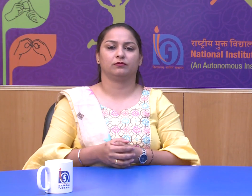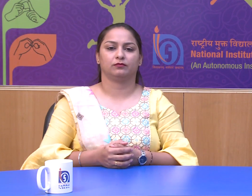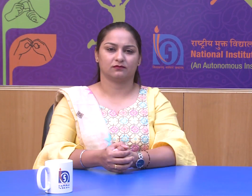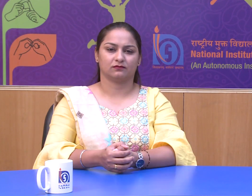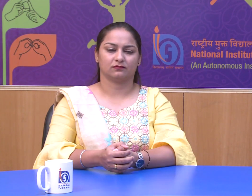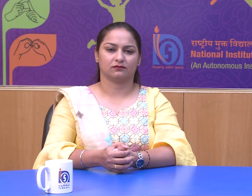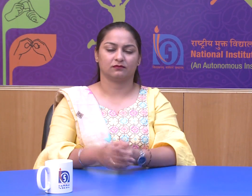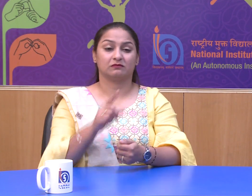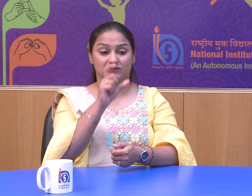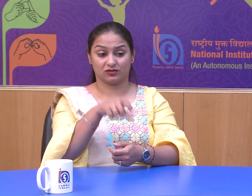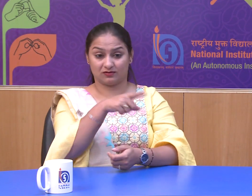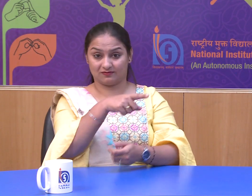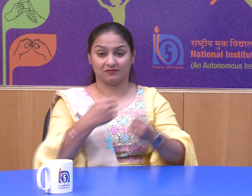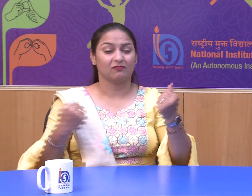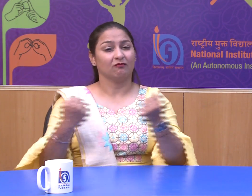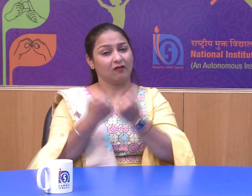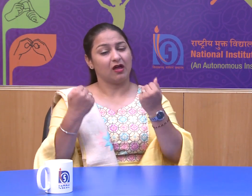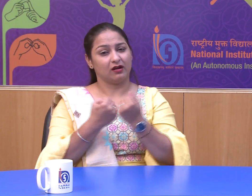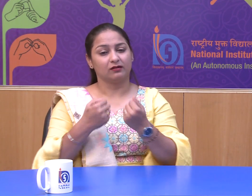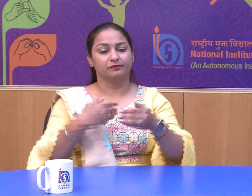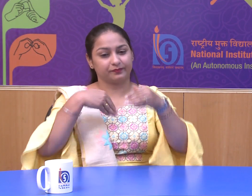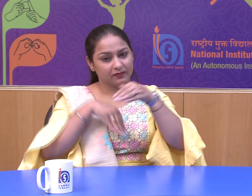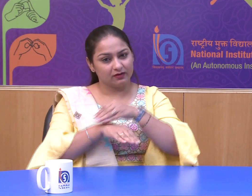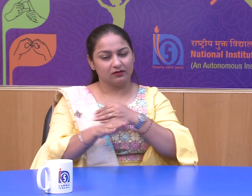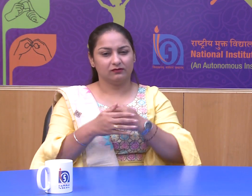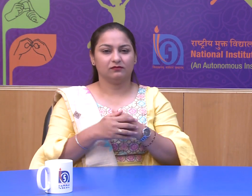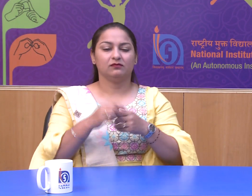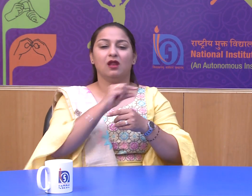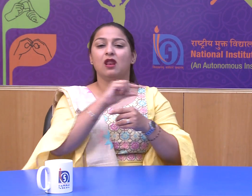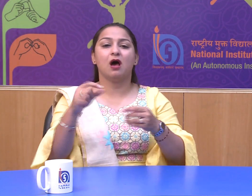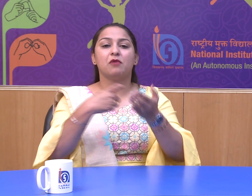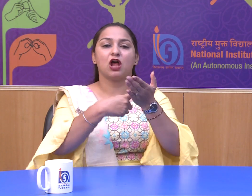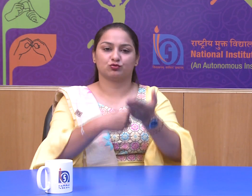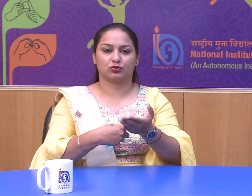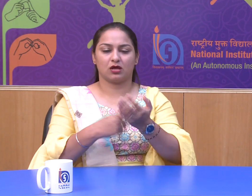Chalukyas kept fighting with the Rashtrakutas